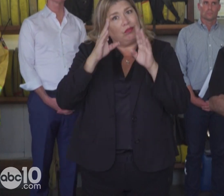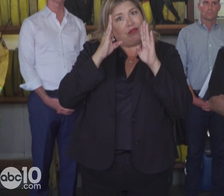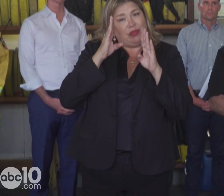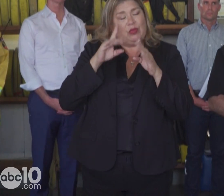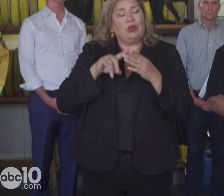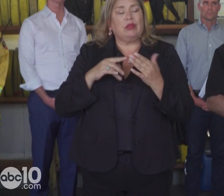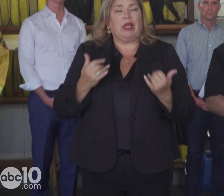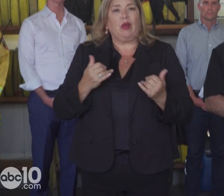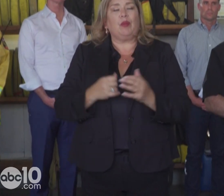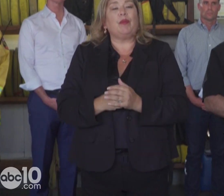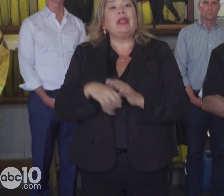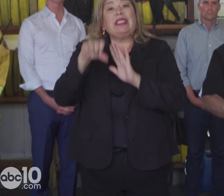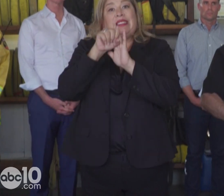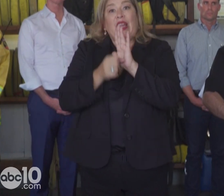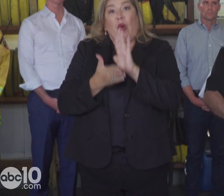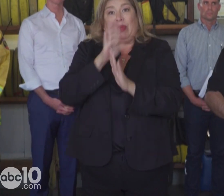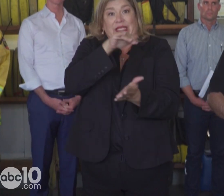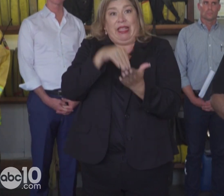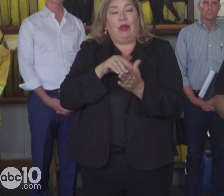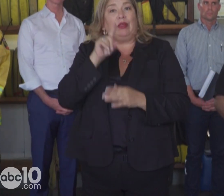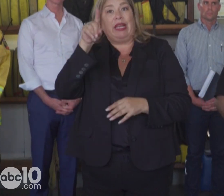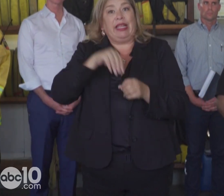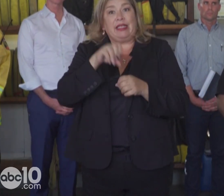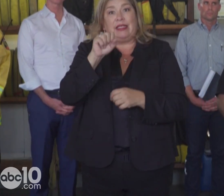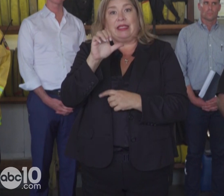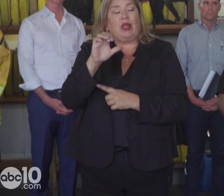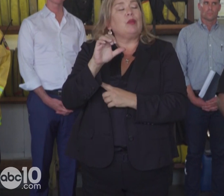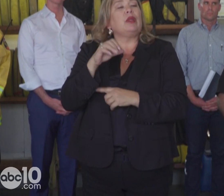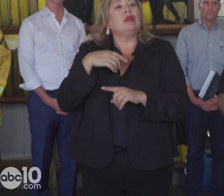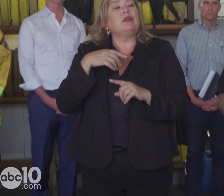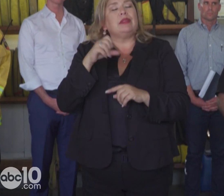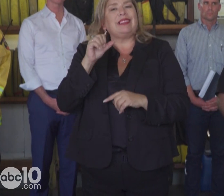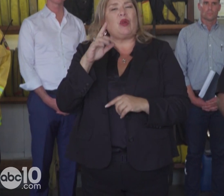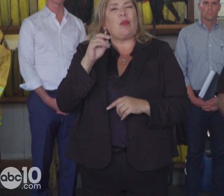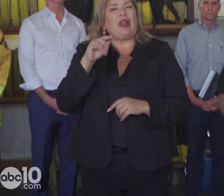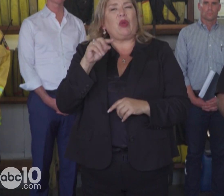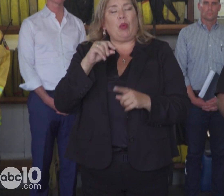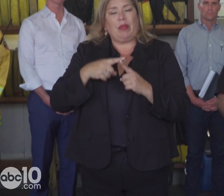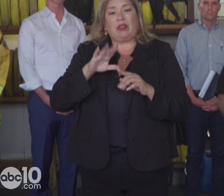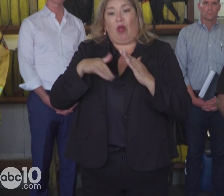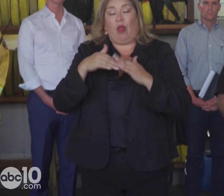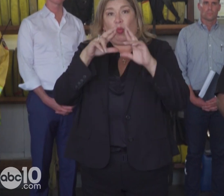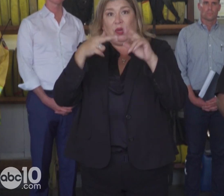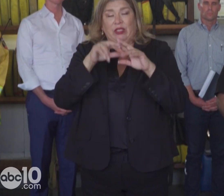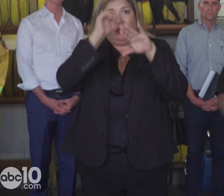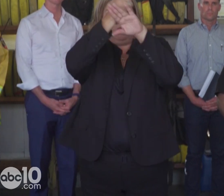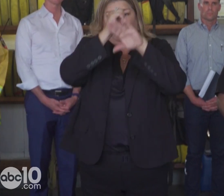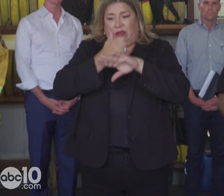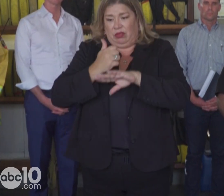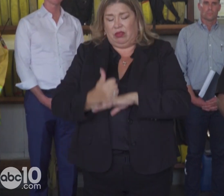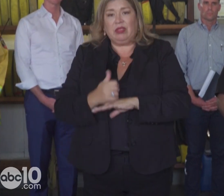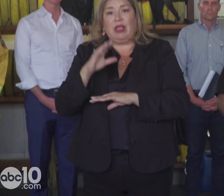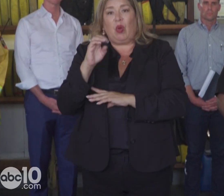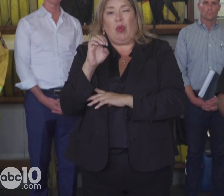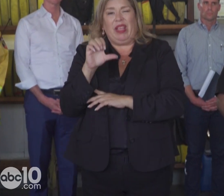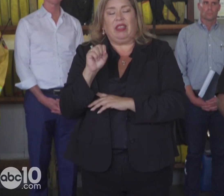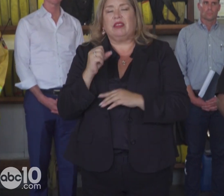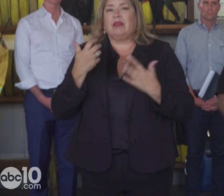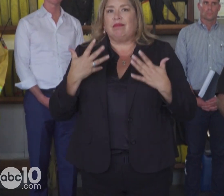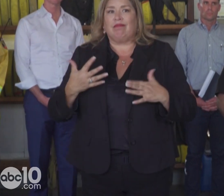that. The State Operations Center in Sacramento and all of our regional operations centers are all fully active or remain